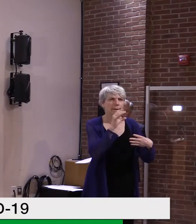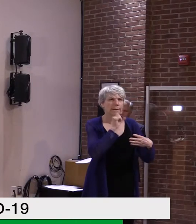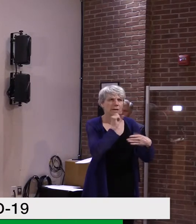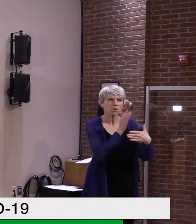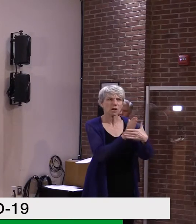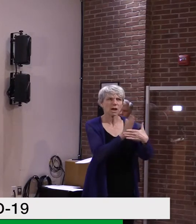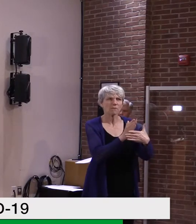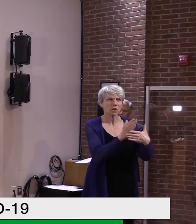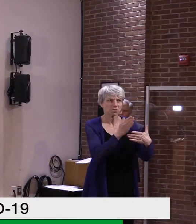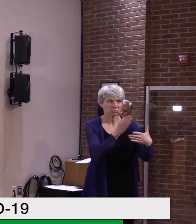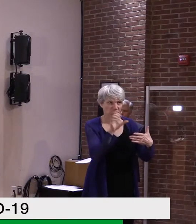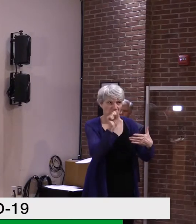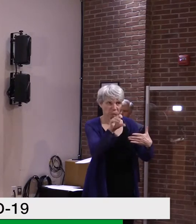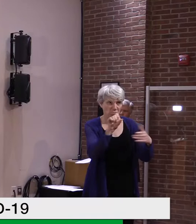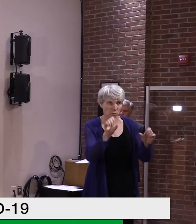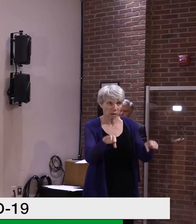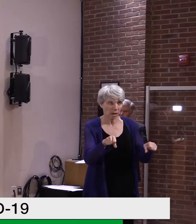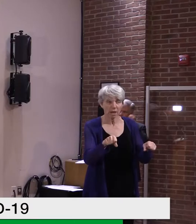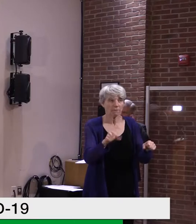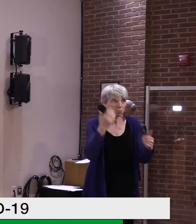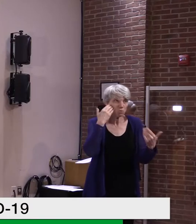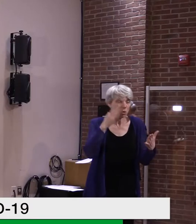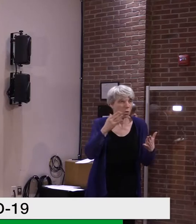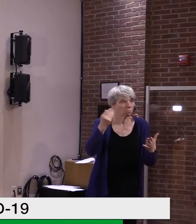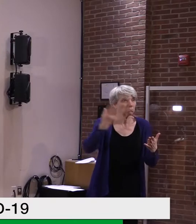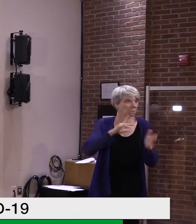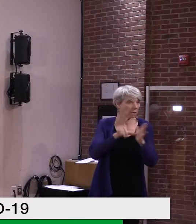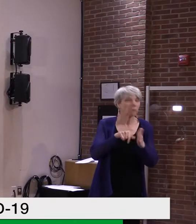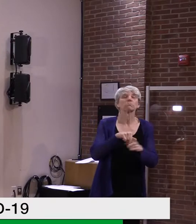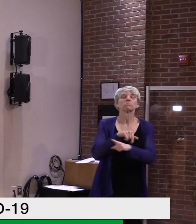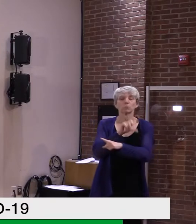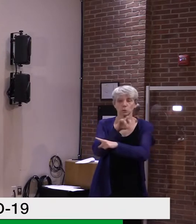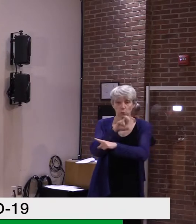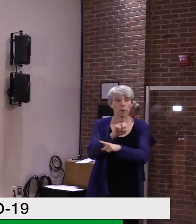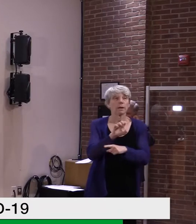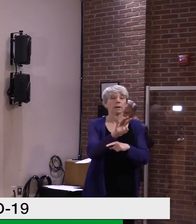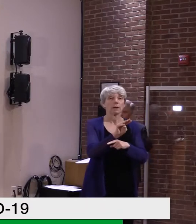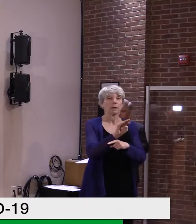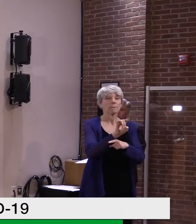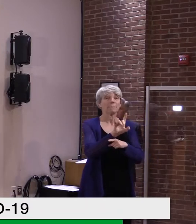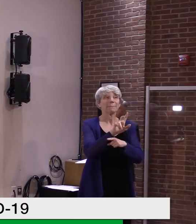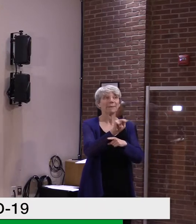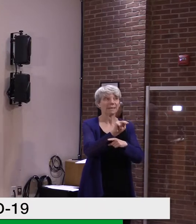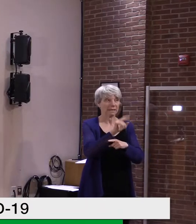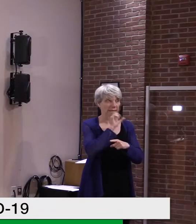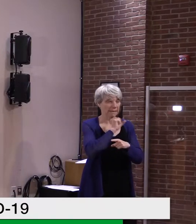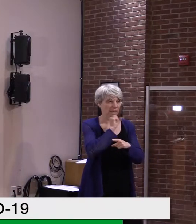Yeah, for sure. I'm happy to give you the average age, but I know the median age has been, you know, for